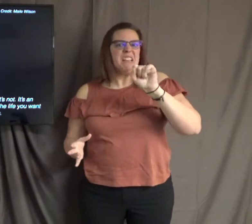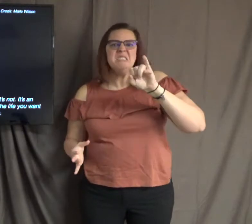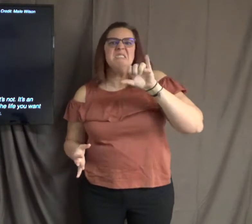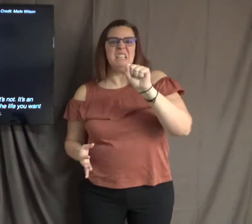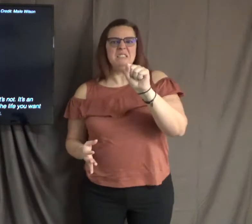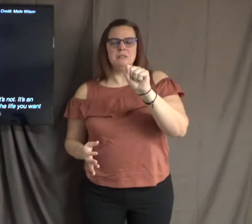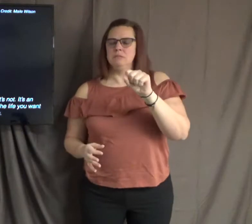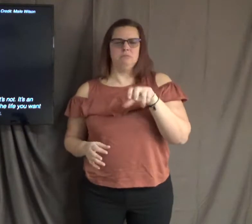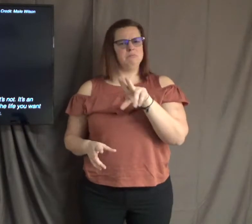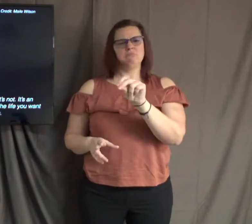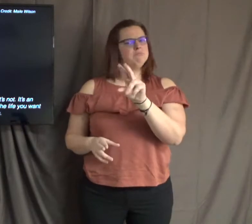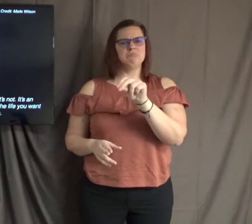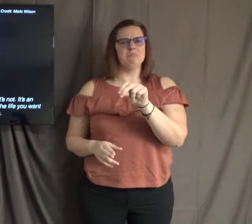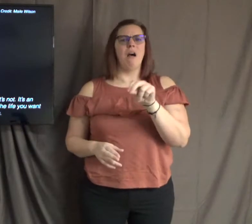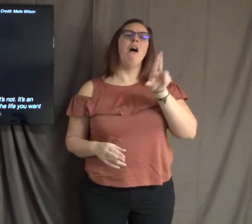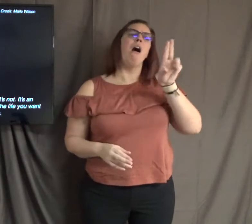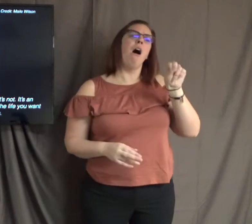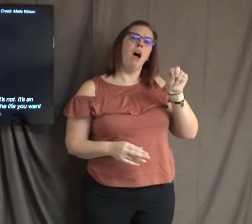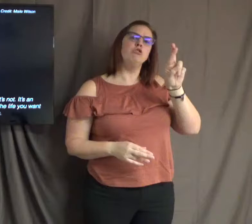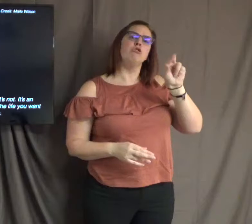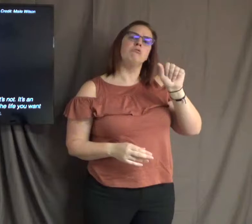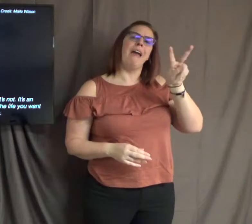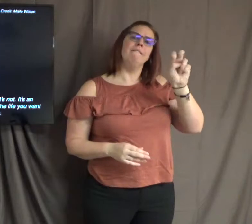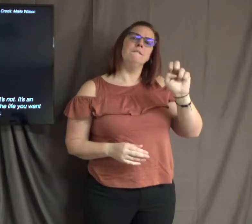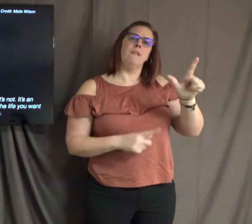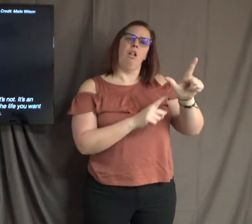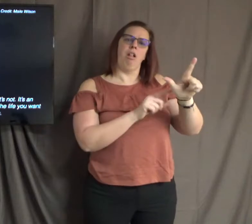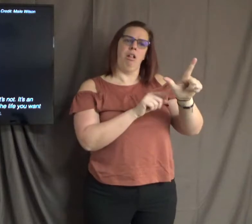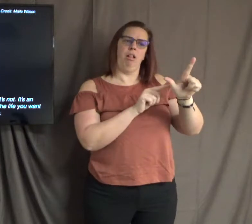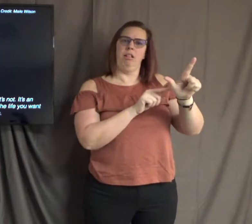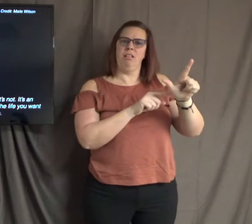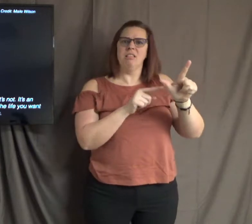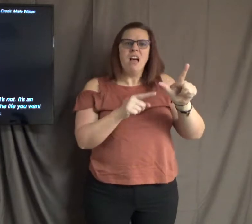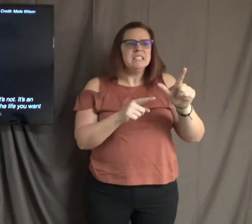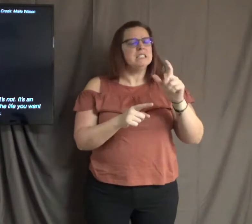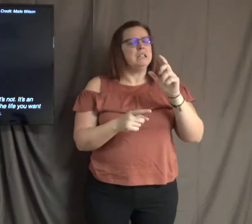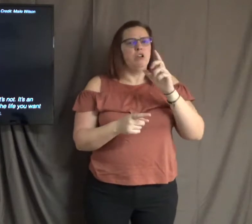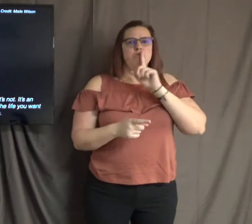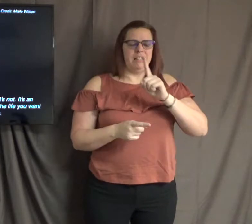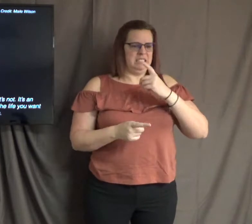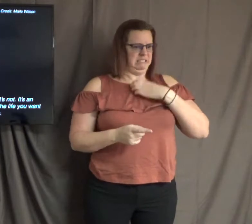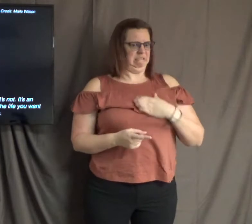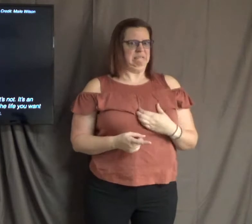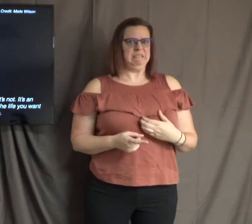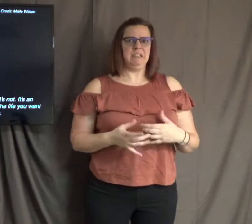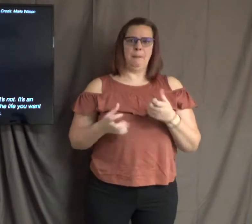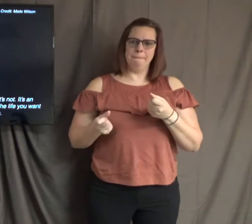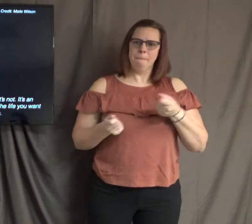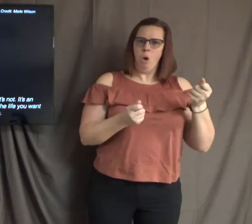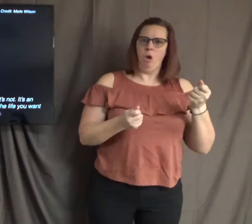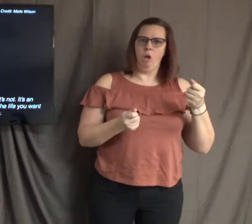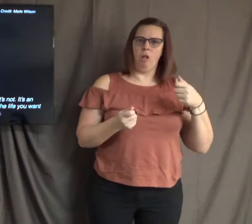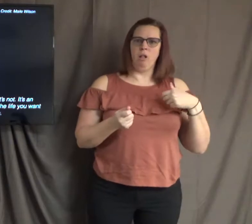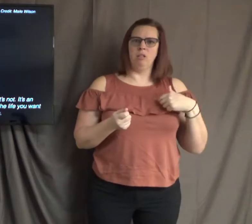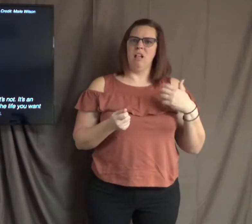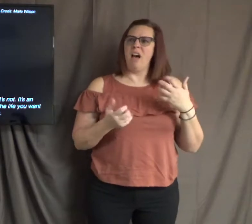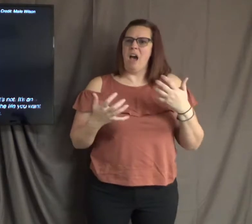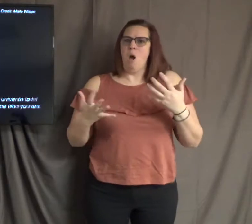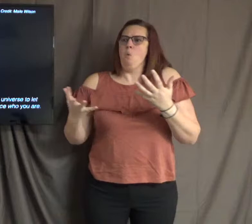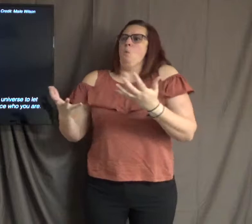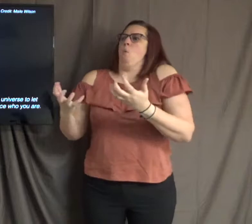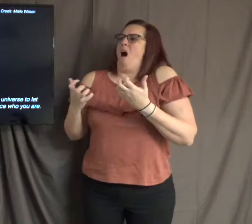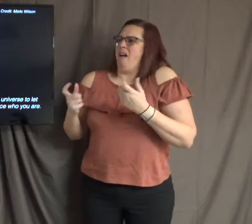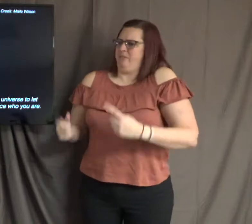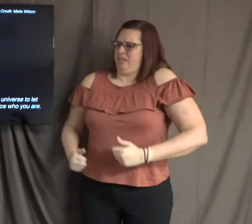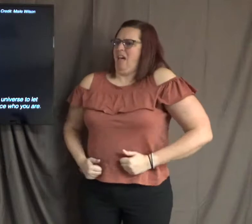you feel a desperate pull to live the life that you want to live, not the one that you're supposed to live.